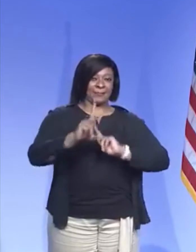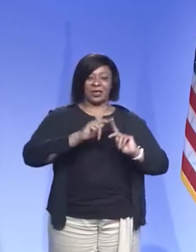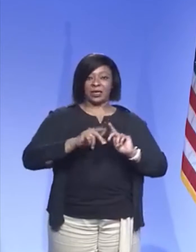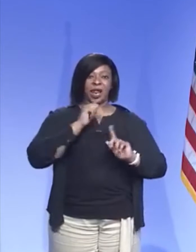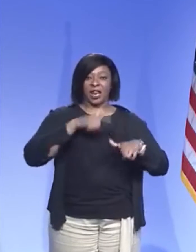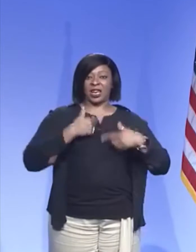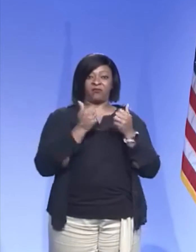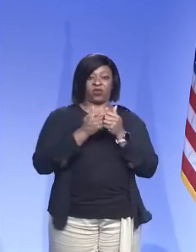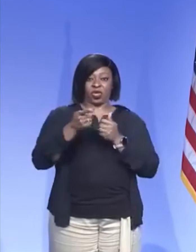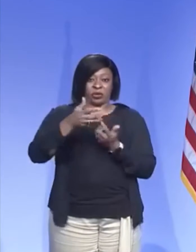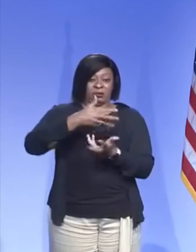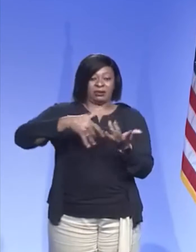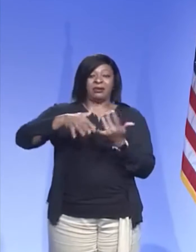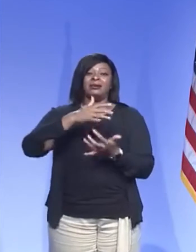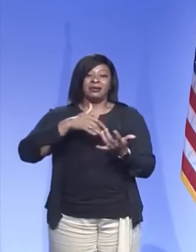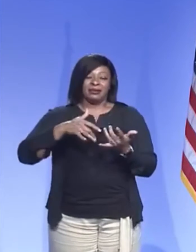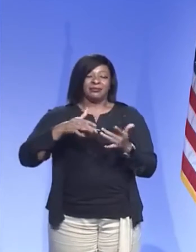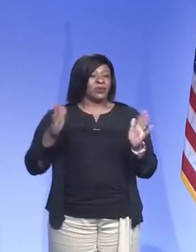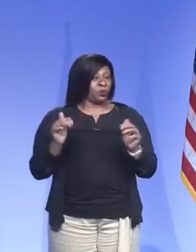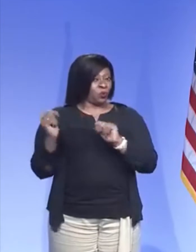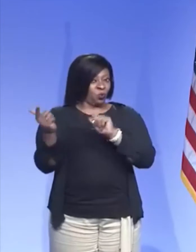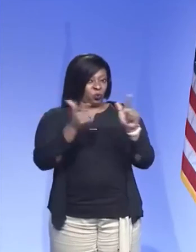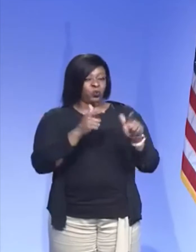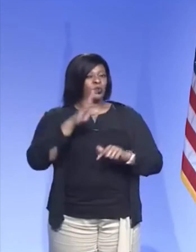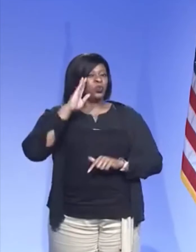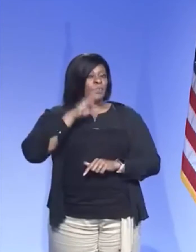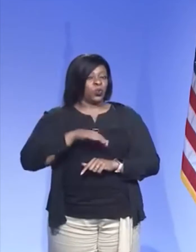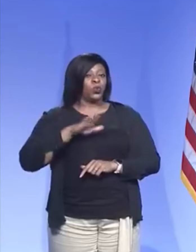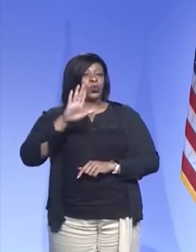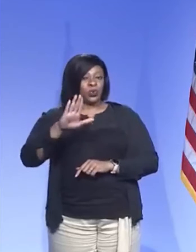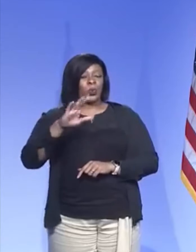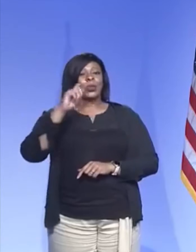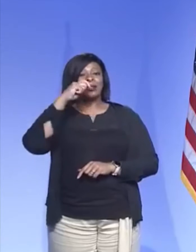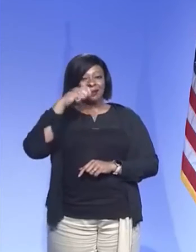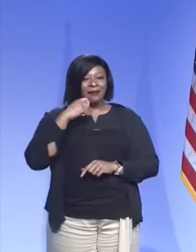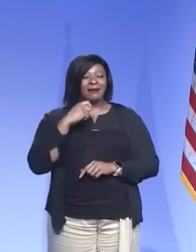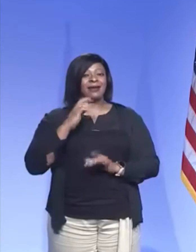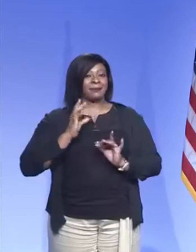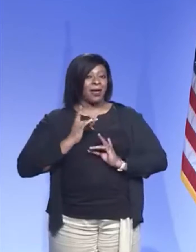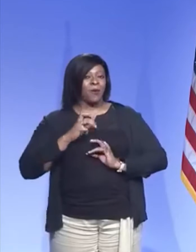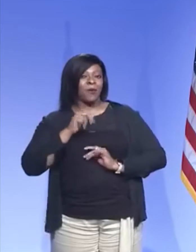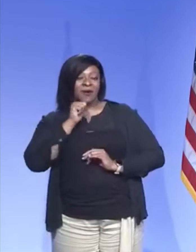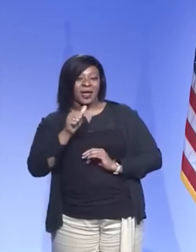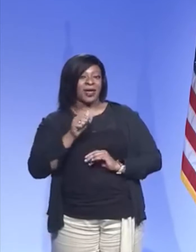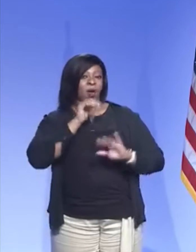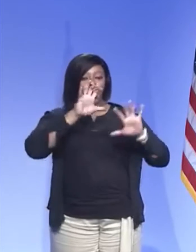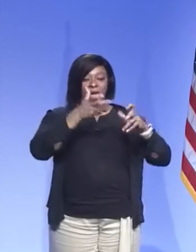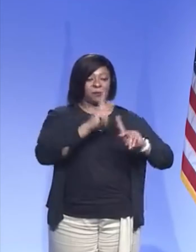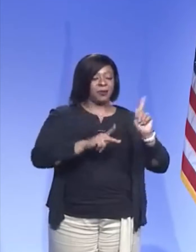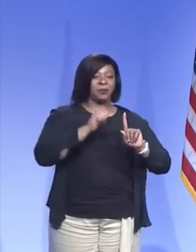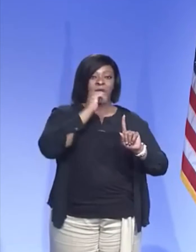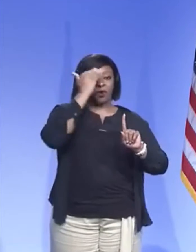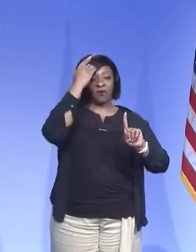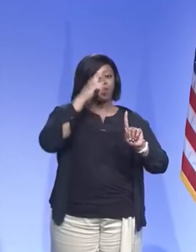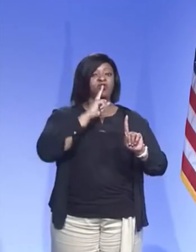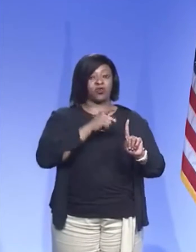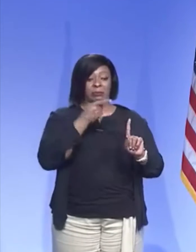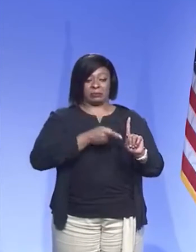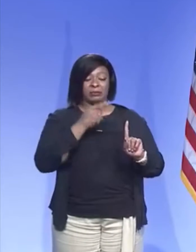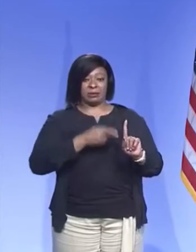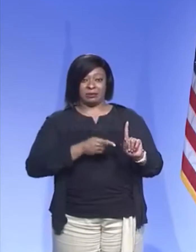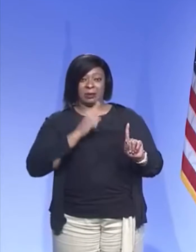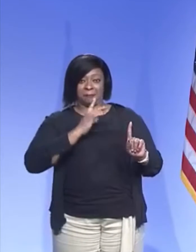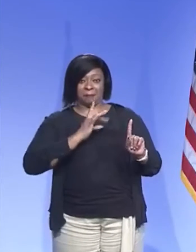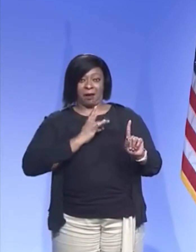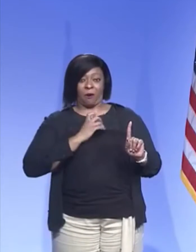not live with you, I encourage all of you to know your status. And don't gather with anybody who does not know for sure that they